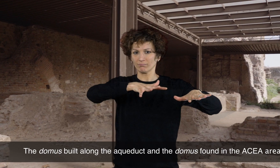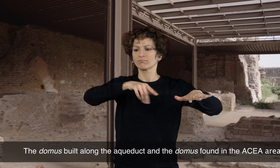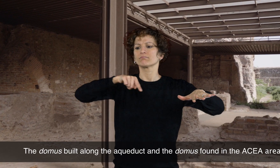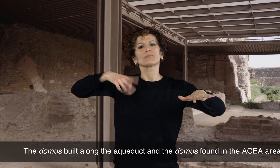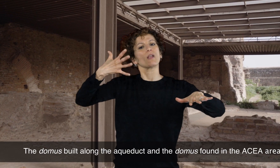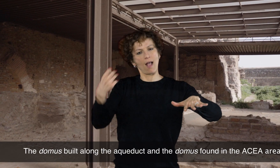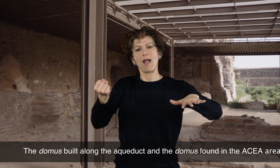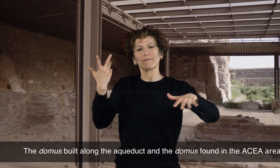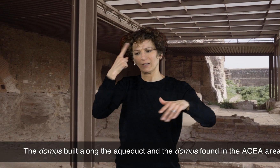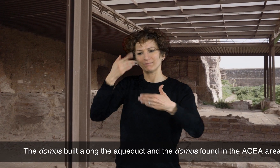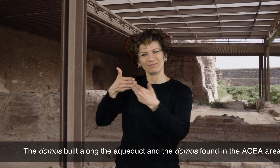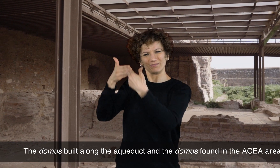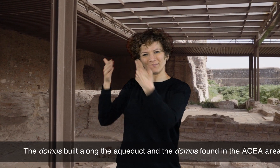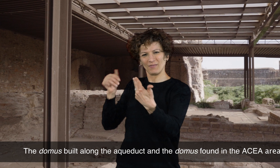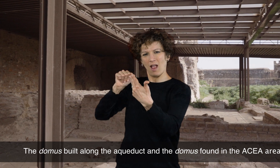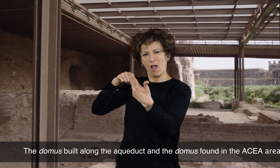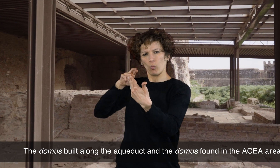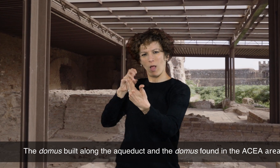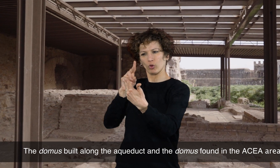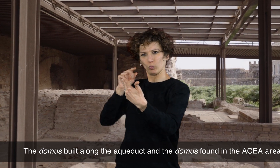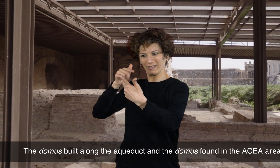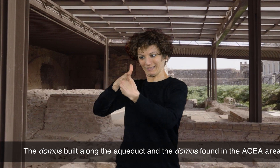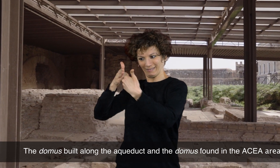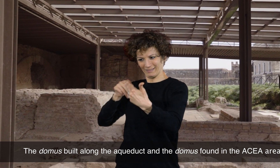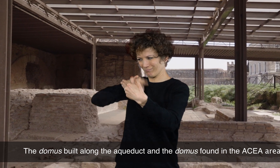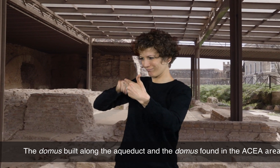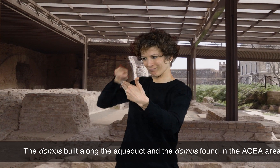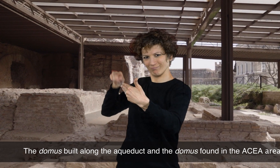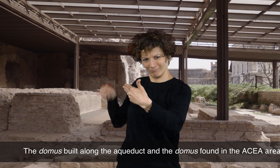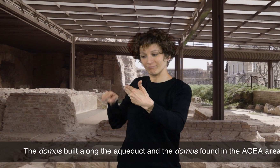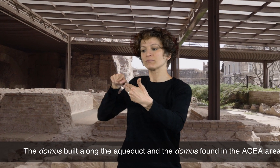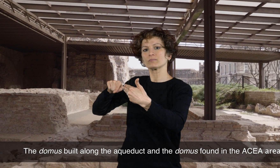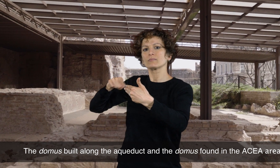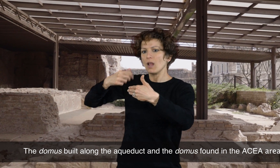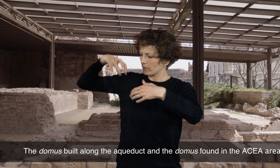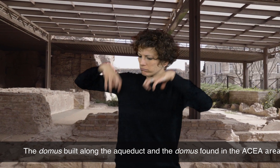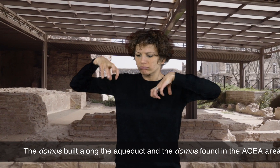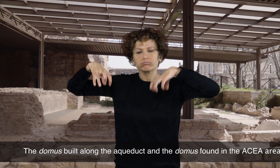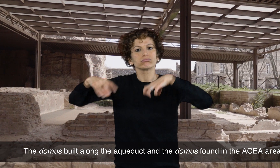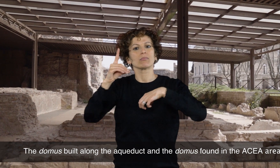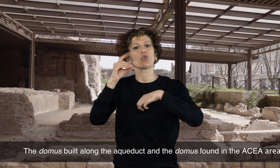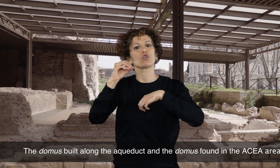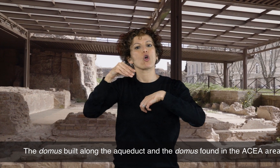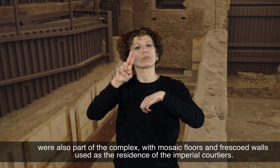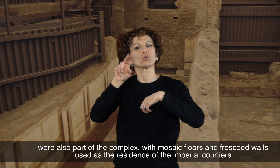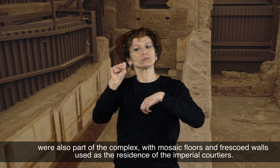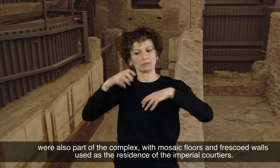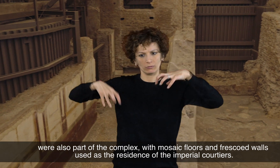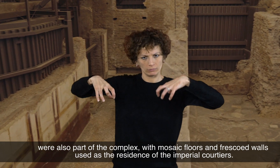The domus built along the aqueduct and the domus found in the Acea area were also